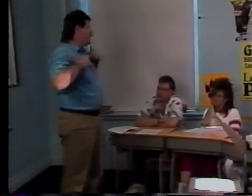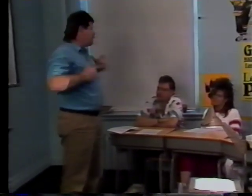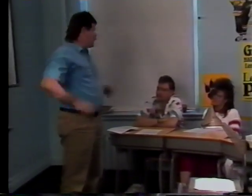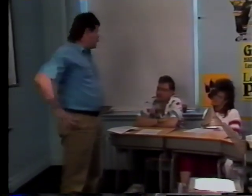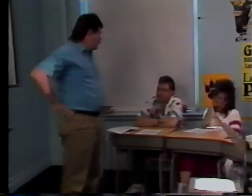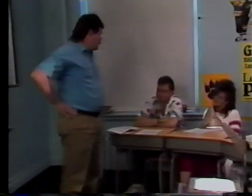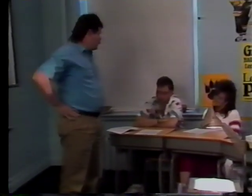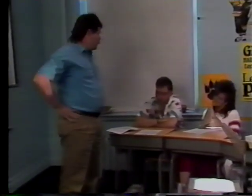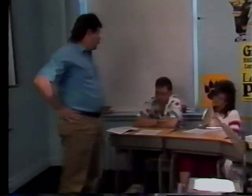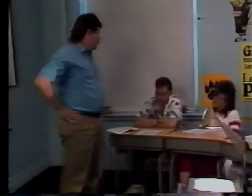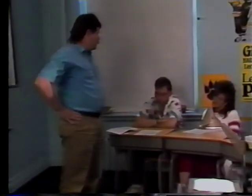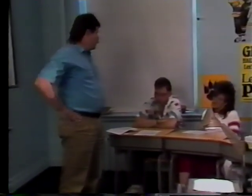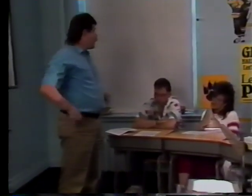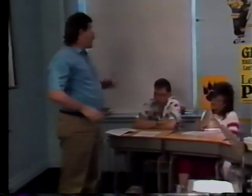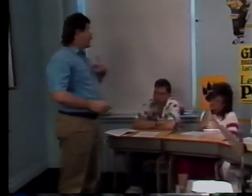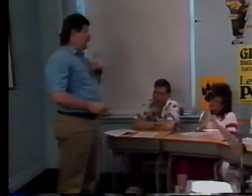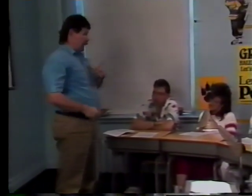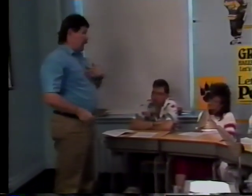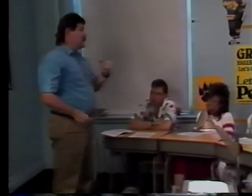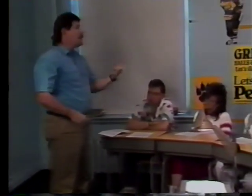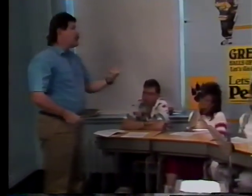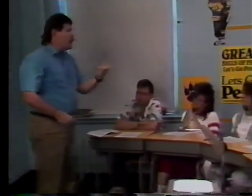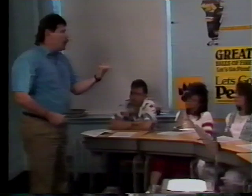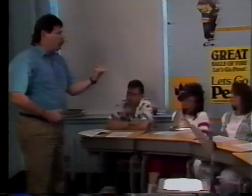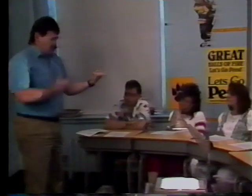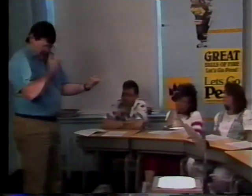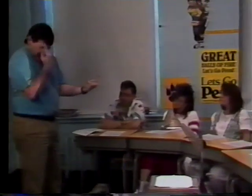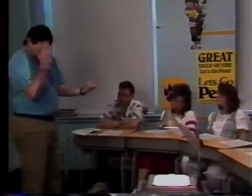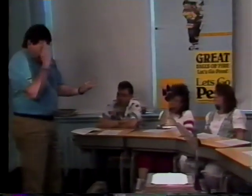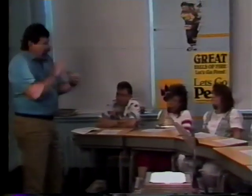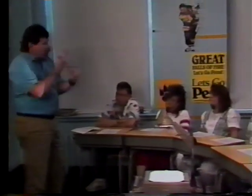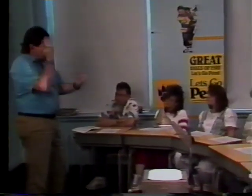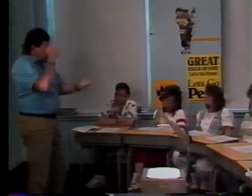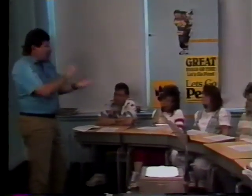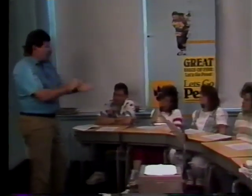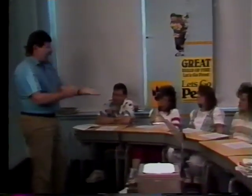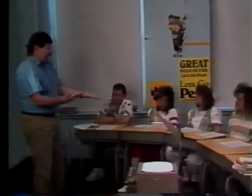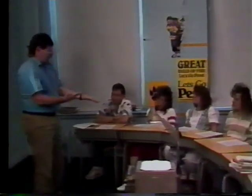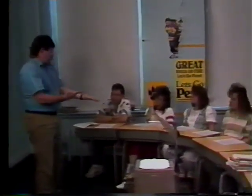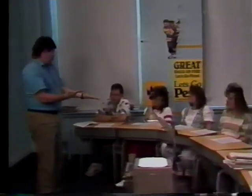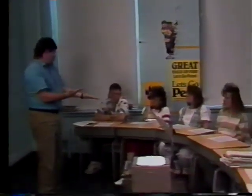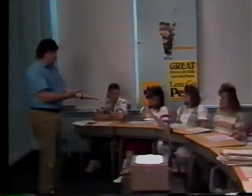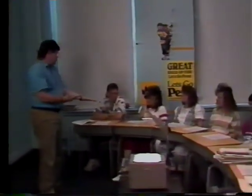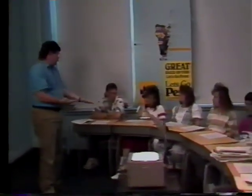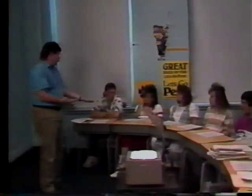live? Okay, live alone. How do you know that?